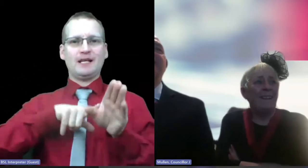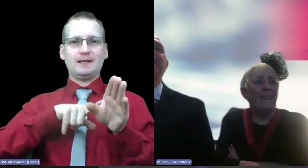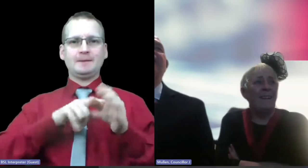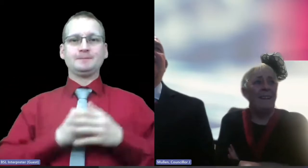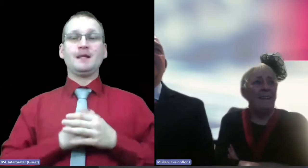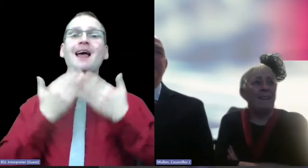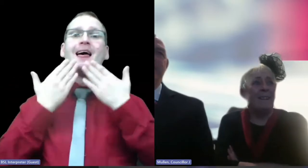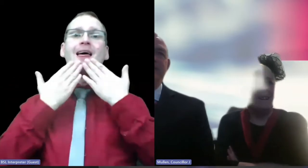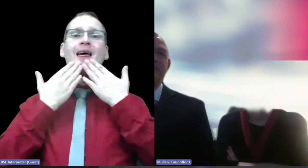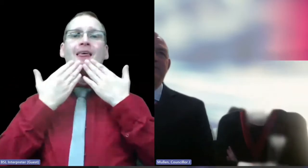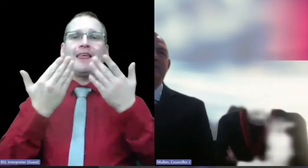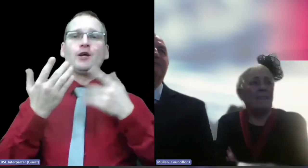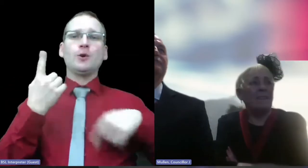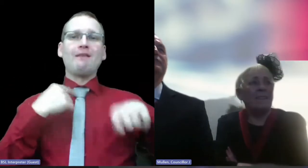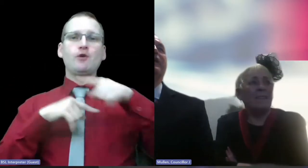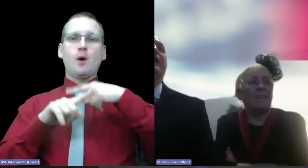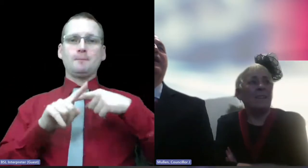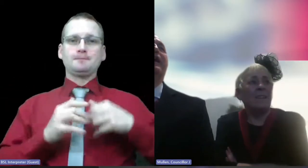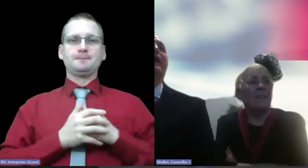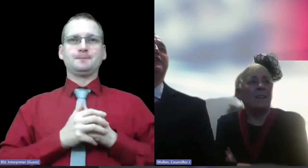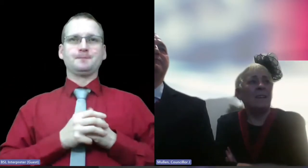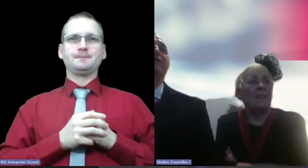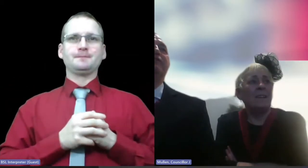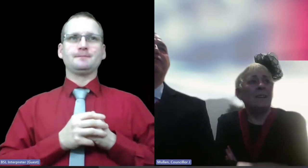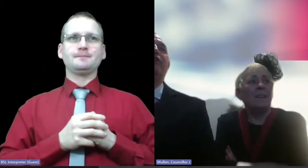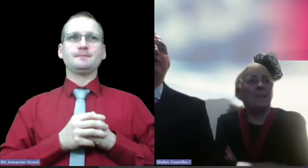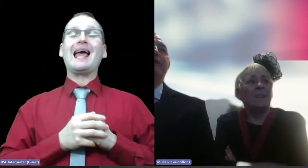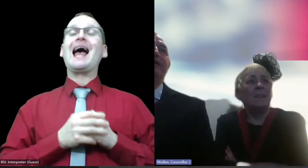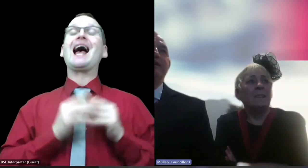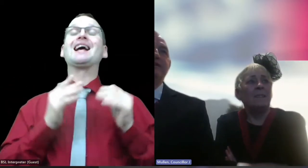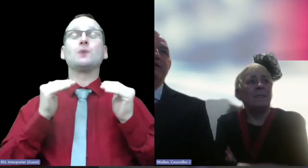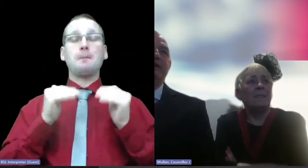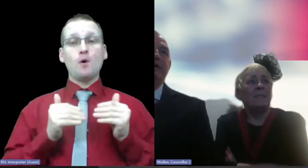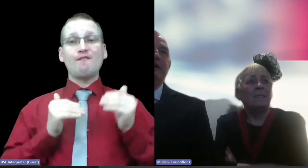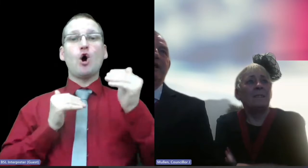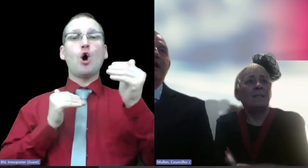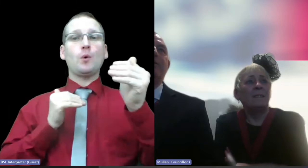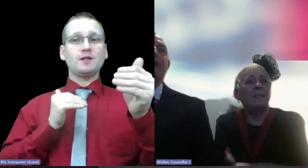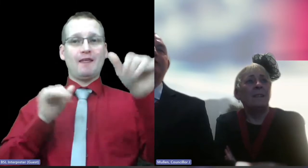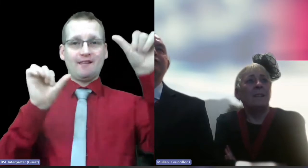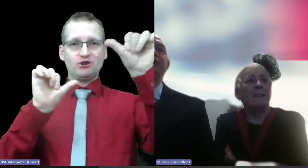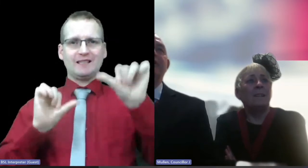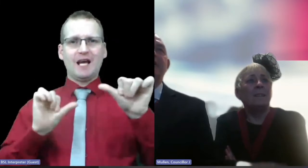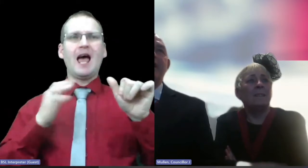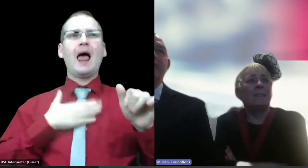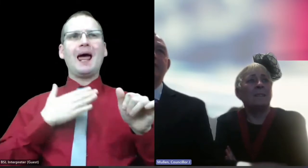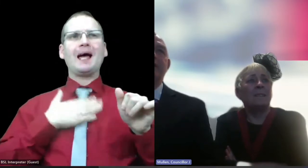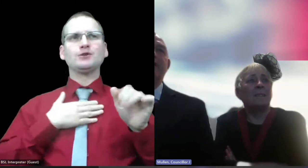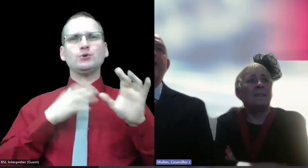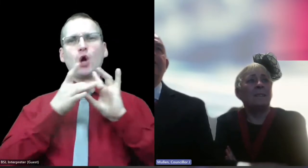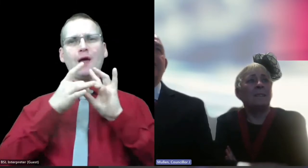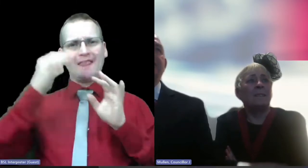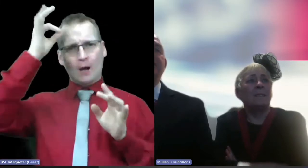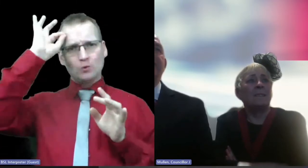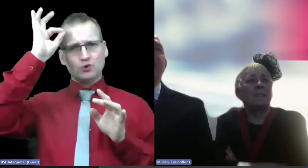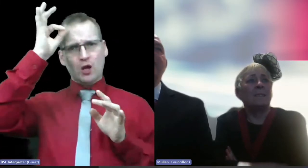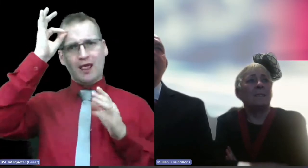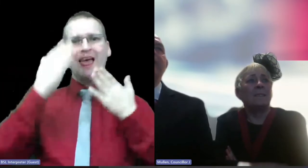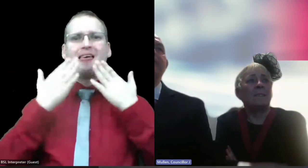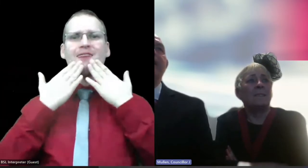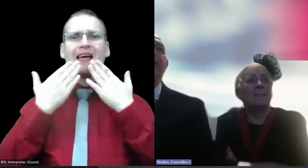Thank you, everyone. As we move forward in the agenda, I would like to join the council in their thanks